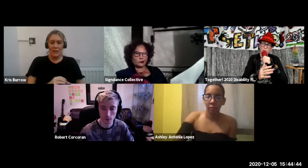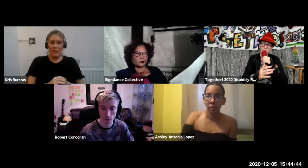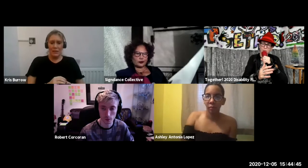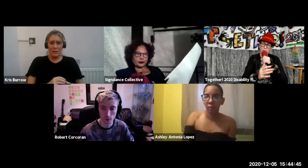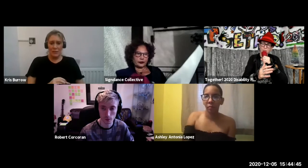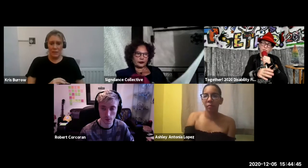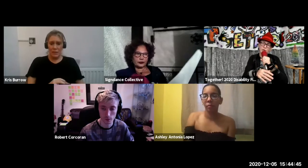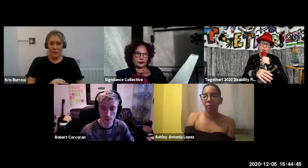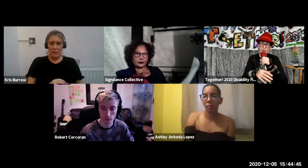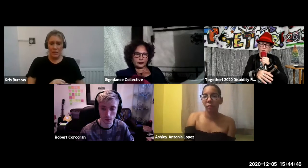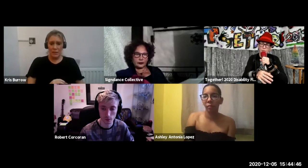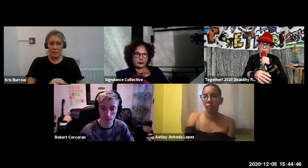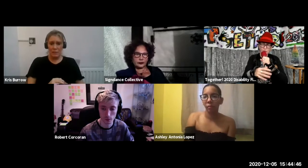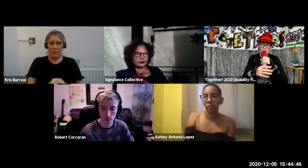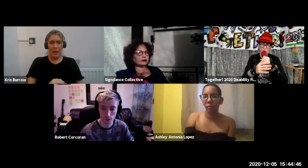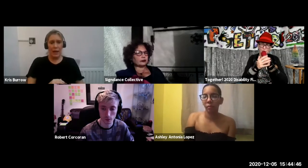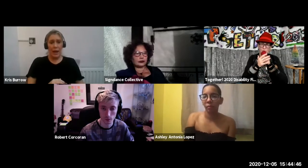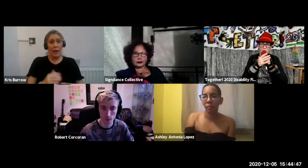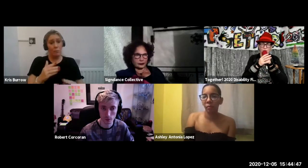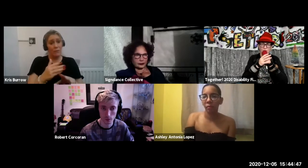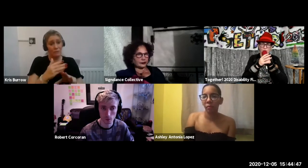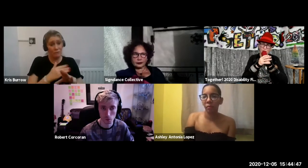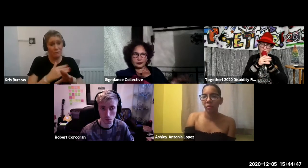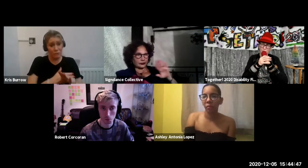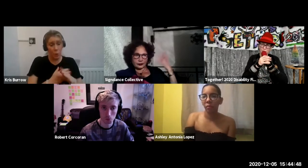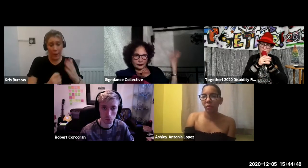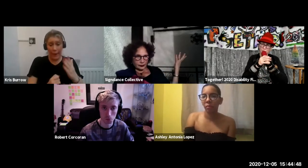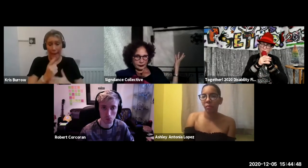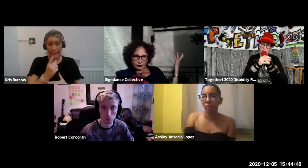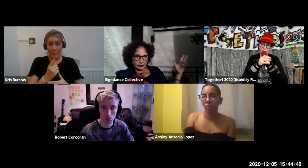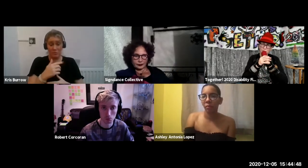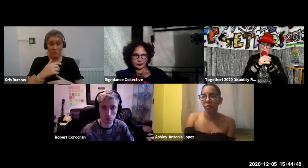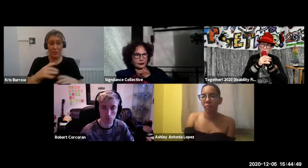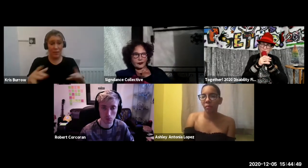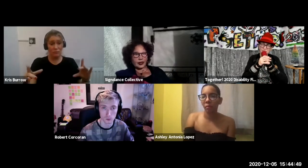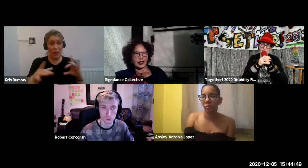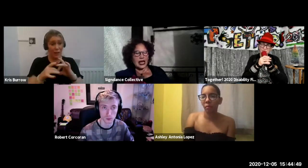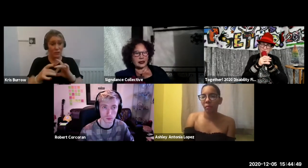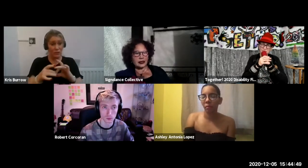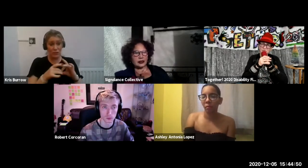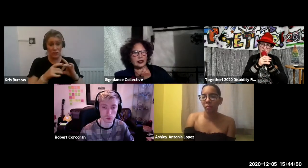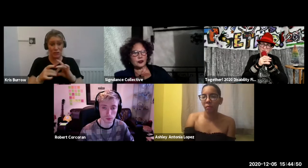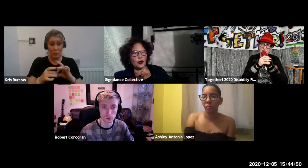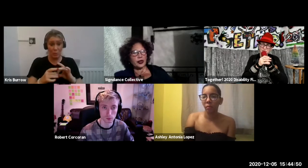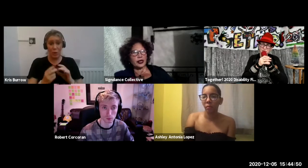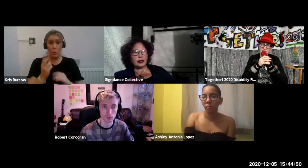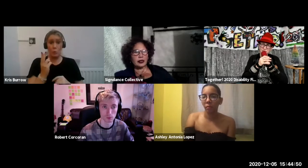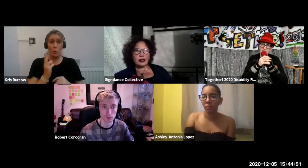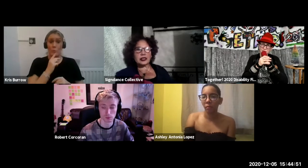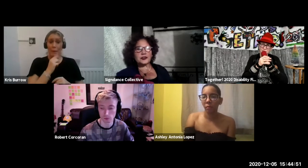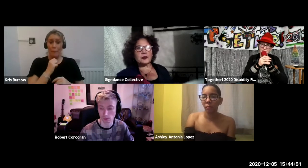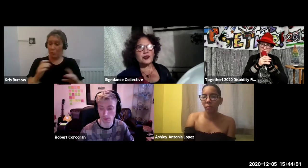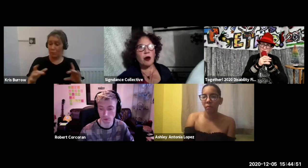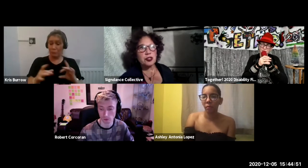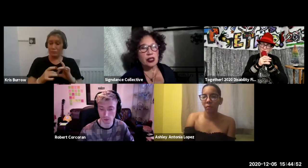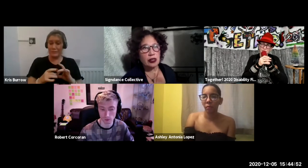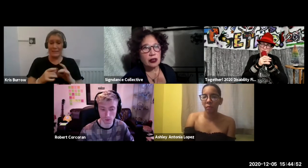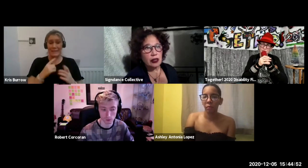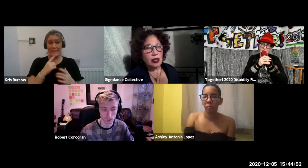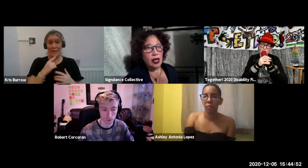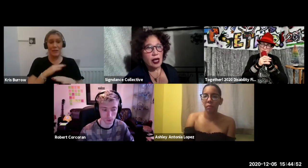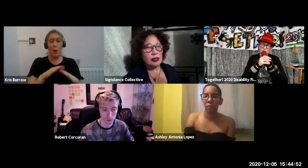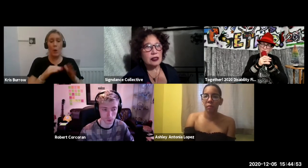relationship prior to putting these two pieces together between the people? Exactly. So Zoe is from